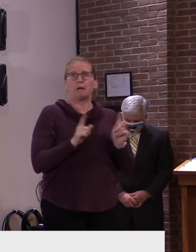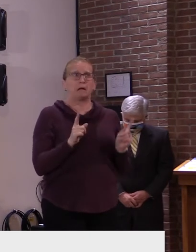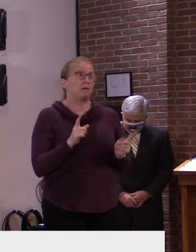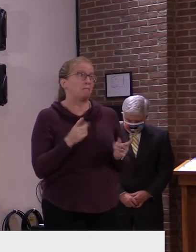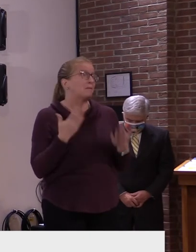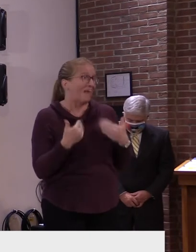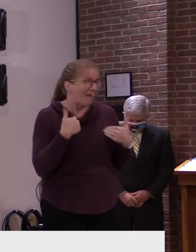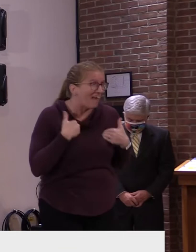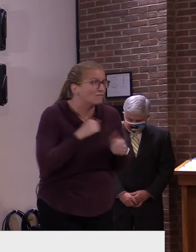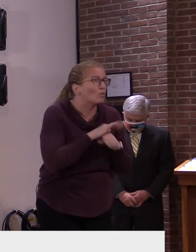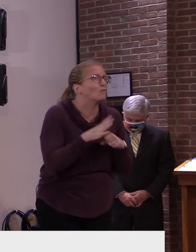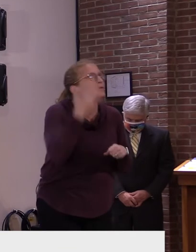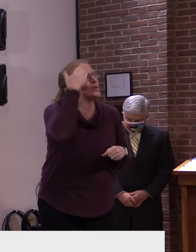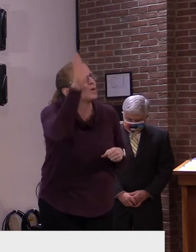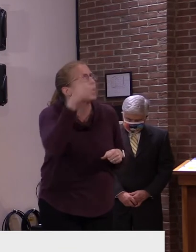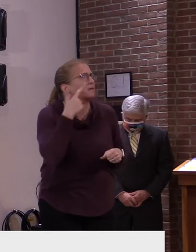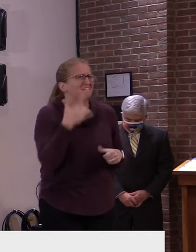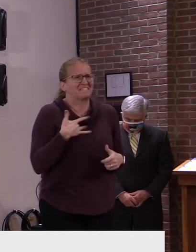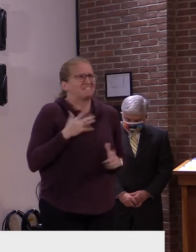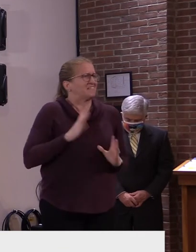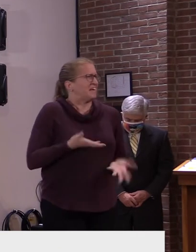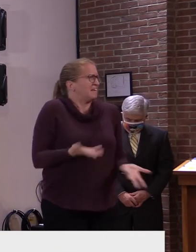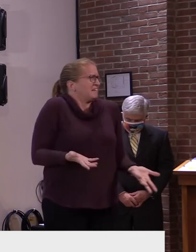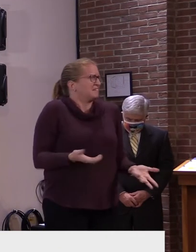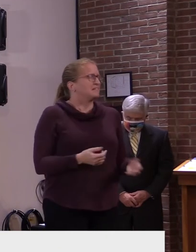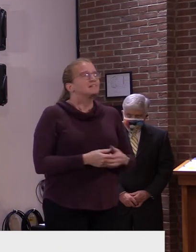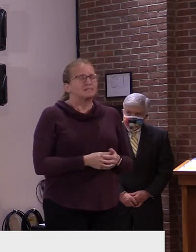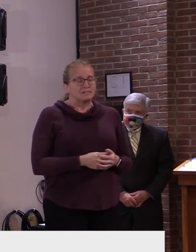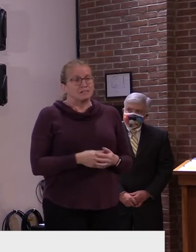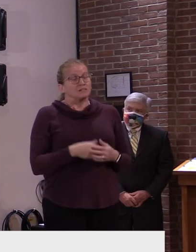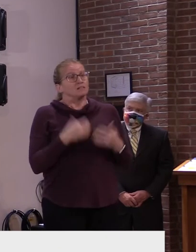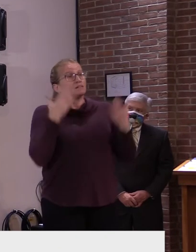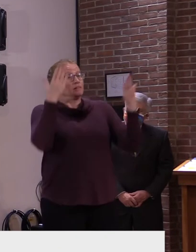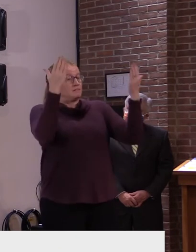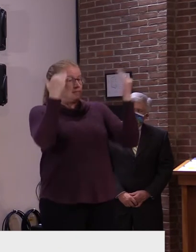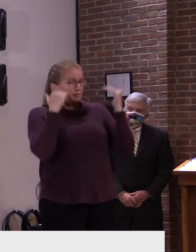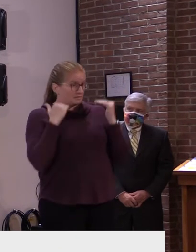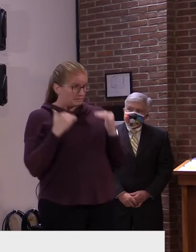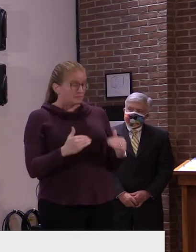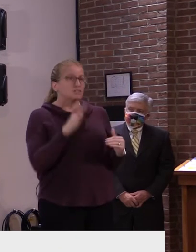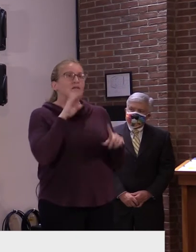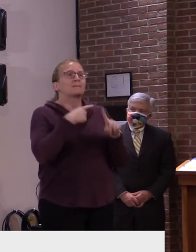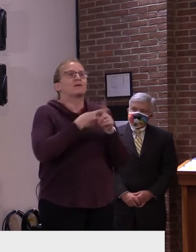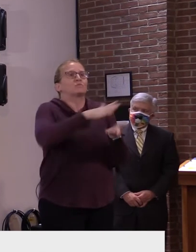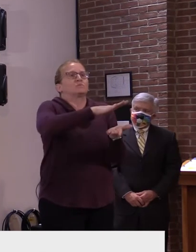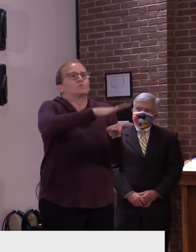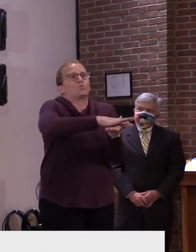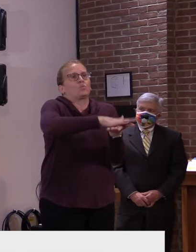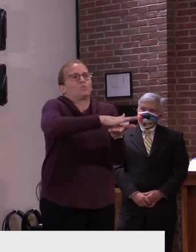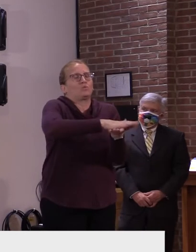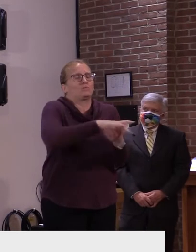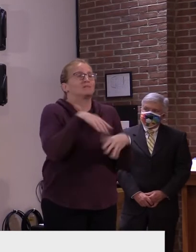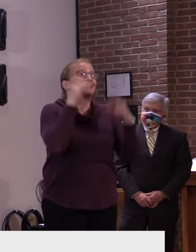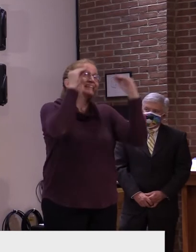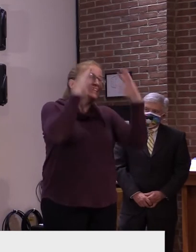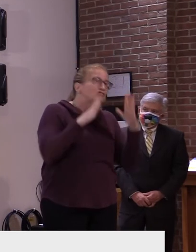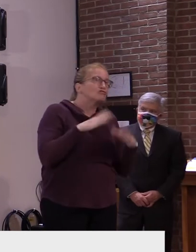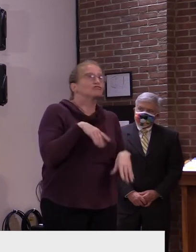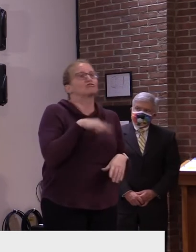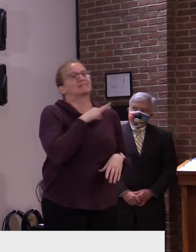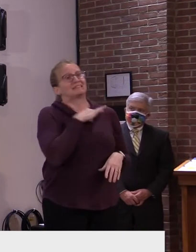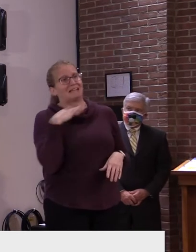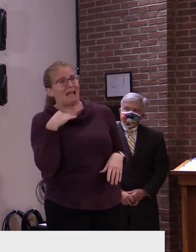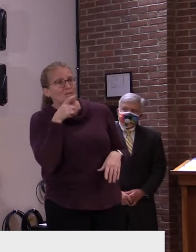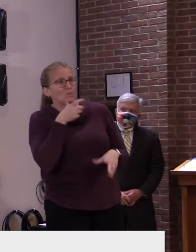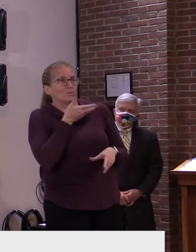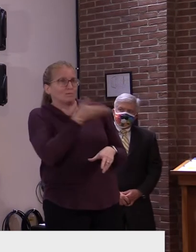it i'd like to focus on teachers and staff in our schools first they like everyone are a